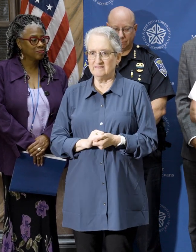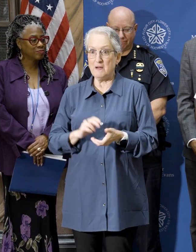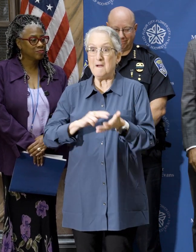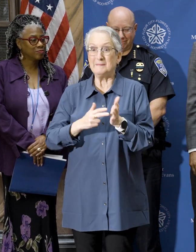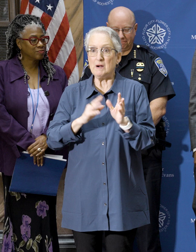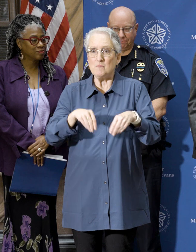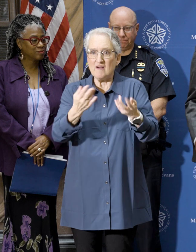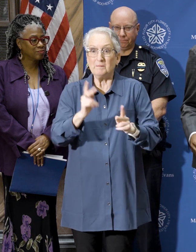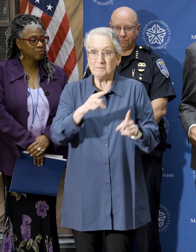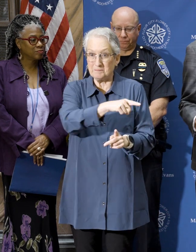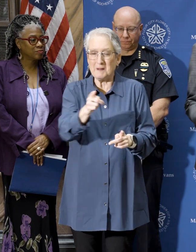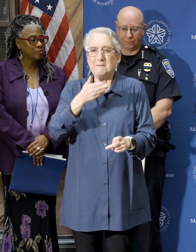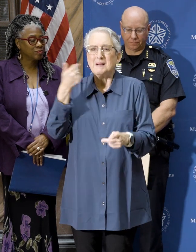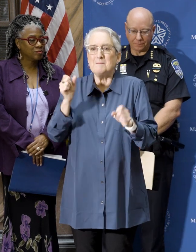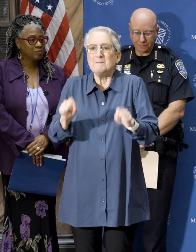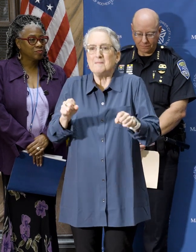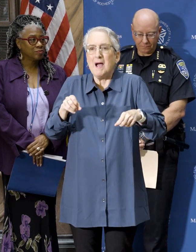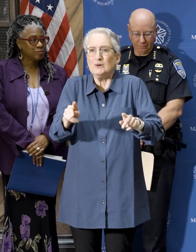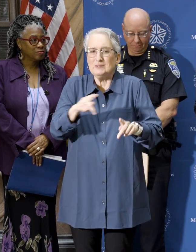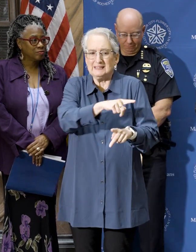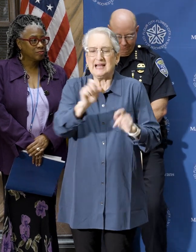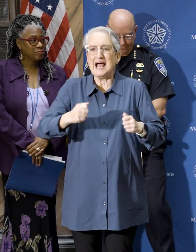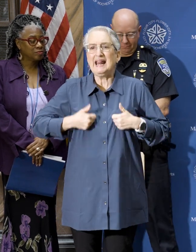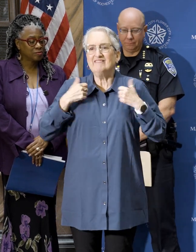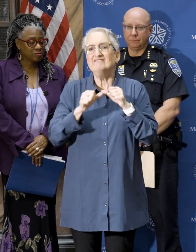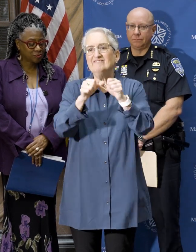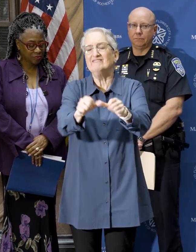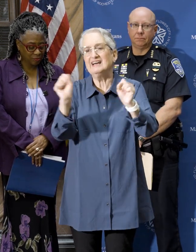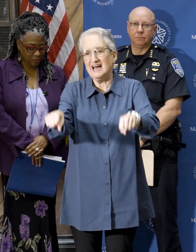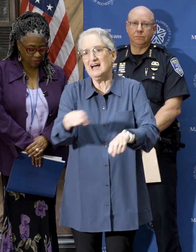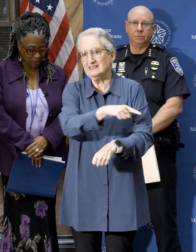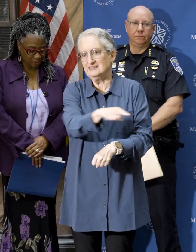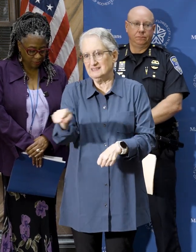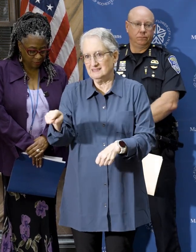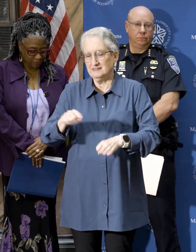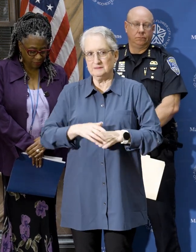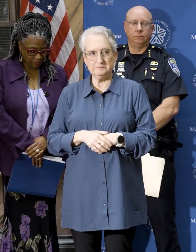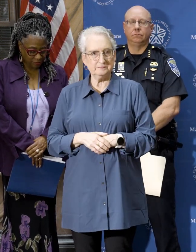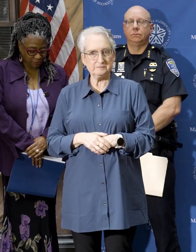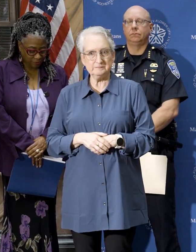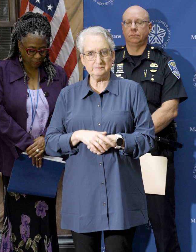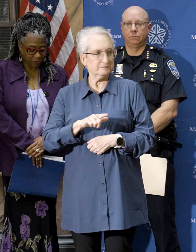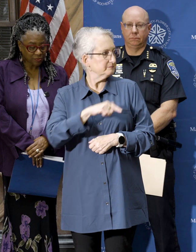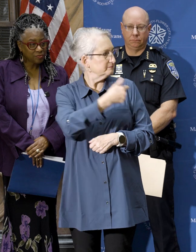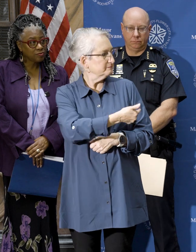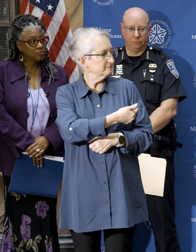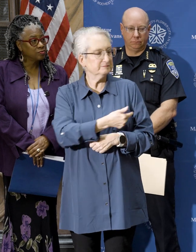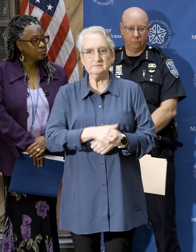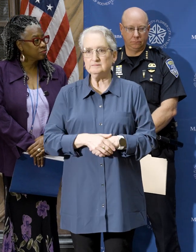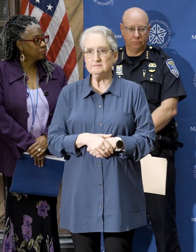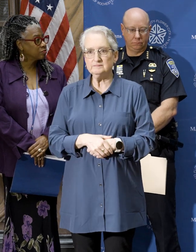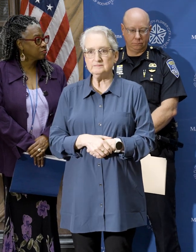you. Thank you, Chief Villa, and thank you for all that the fire department does. They are literally sometimes the first